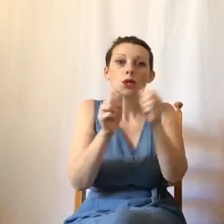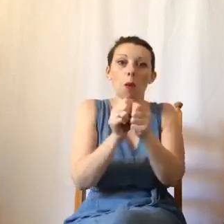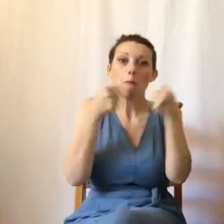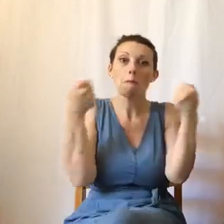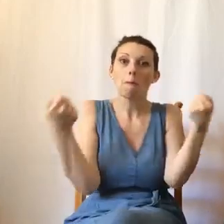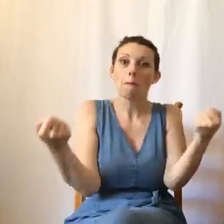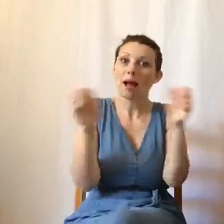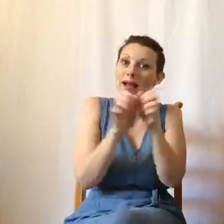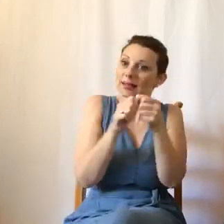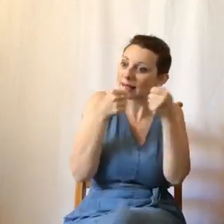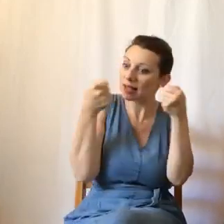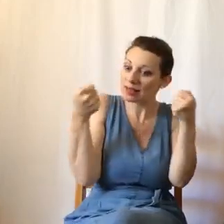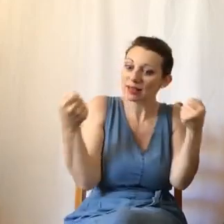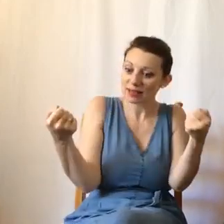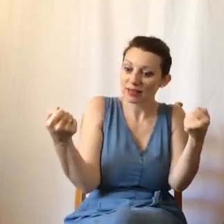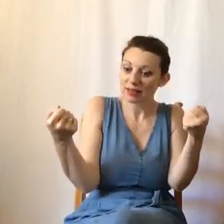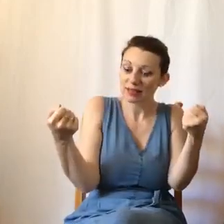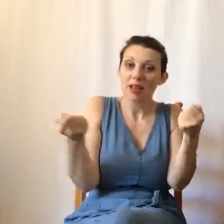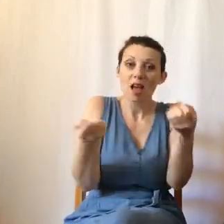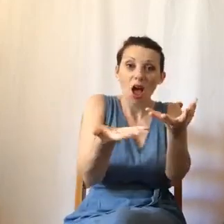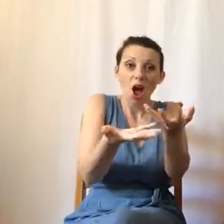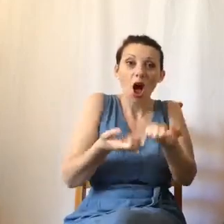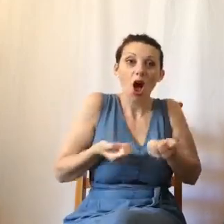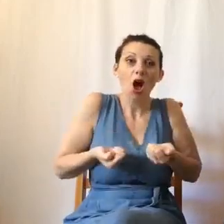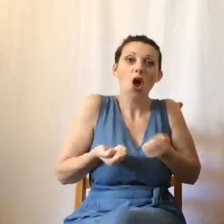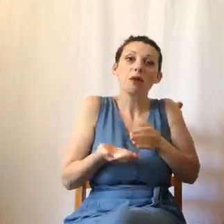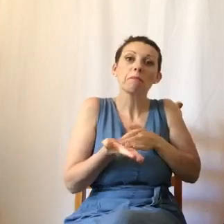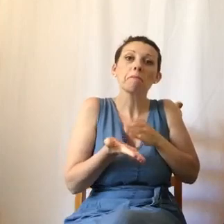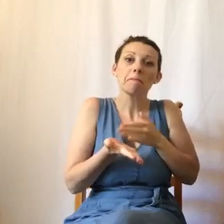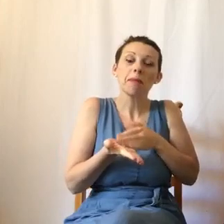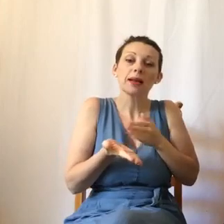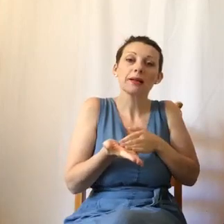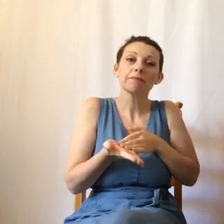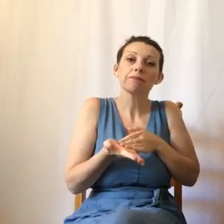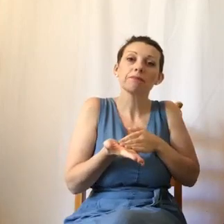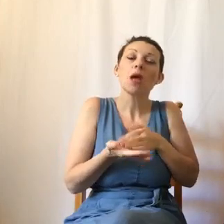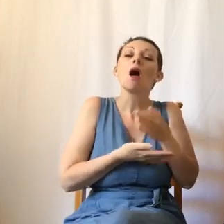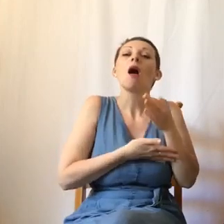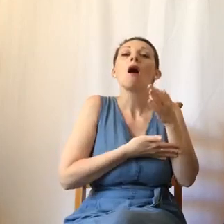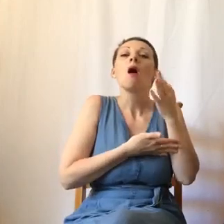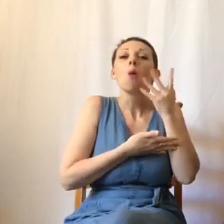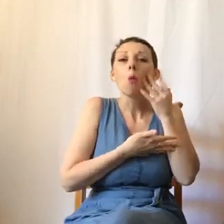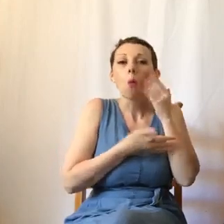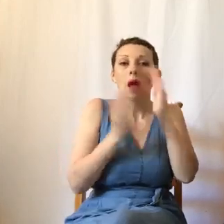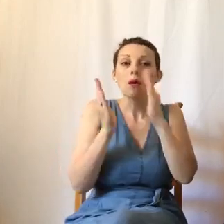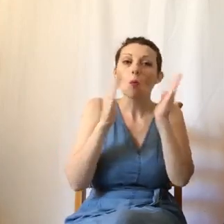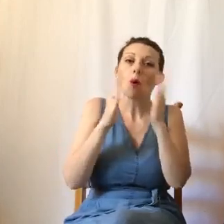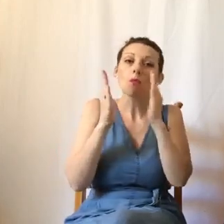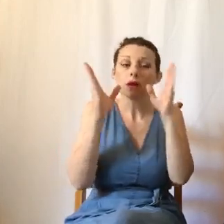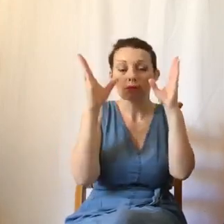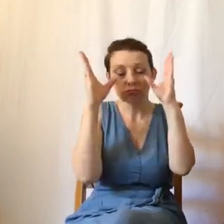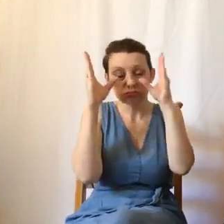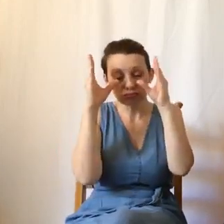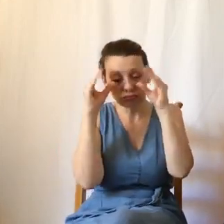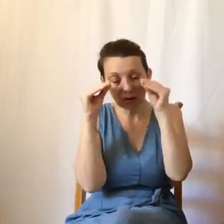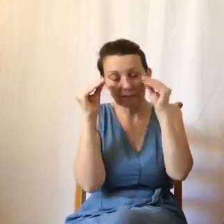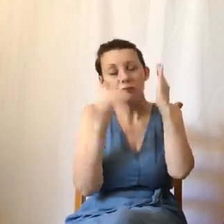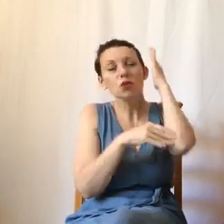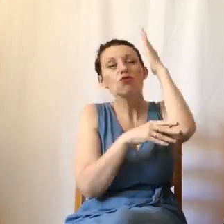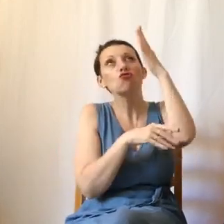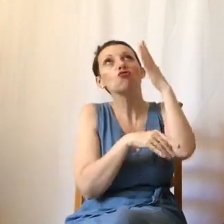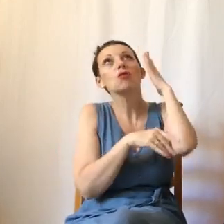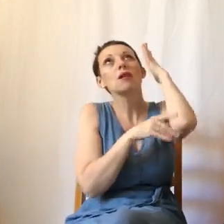When Woblin closed her eyes to sleep, her wishes remained the same. To wake up as a normal